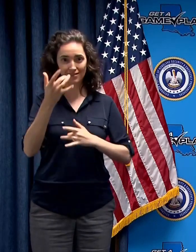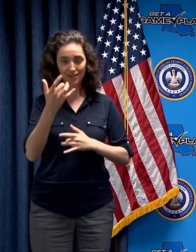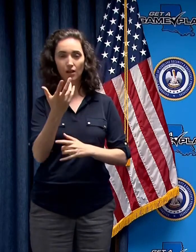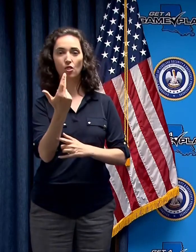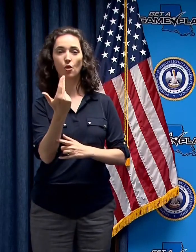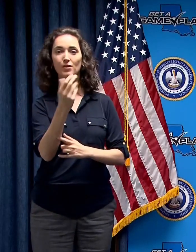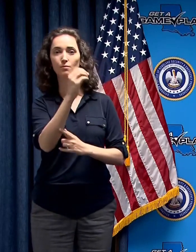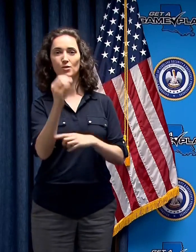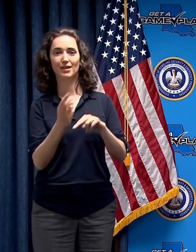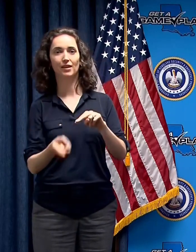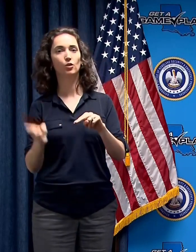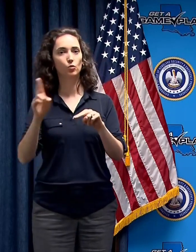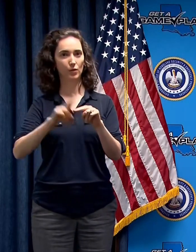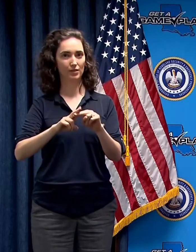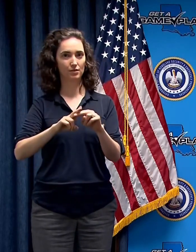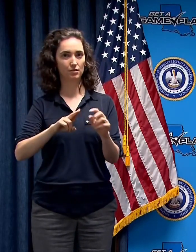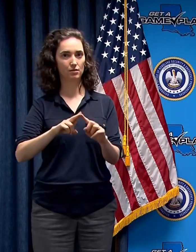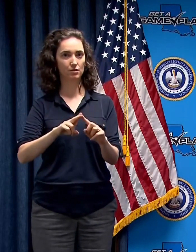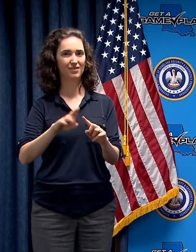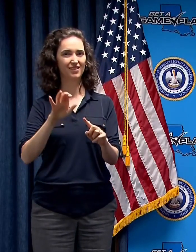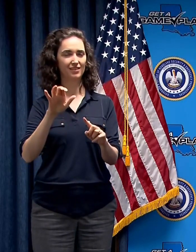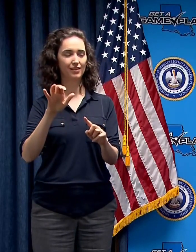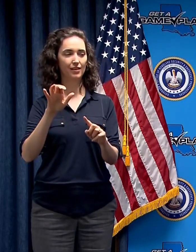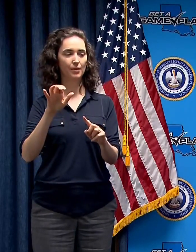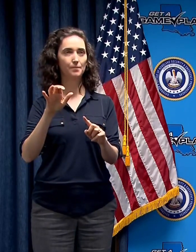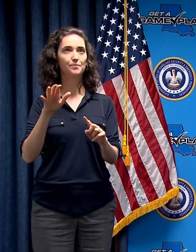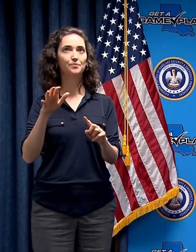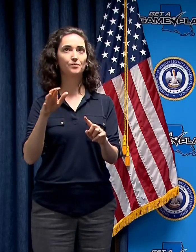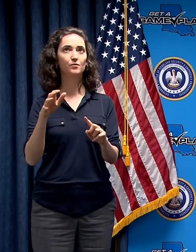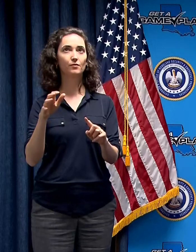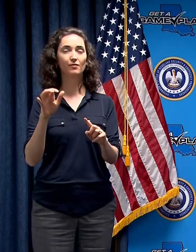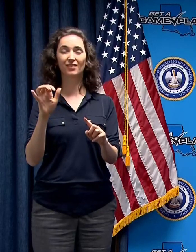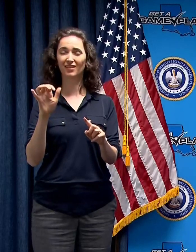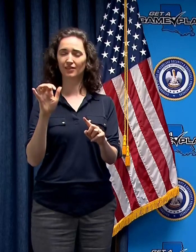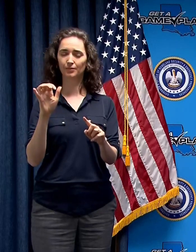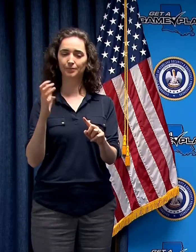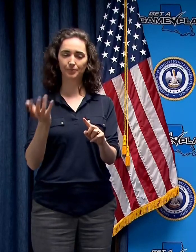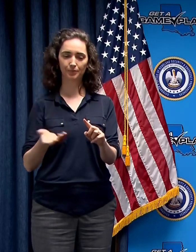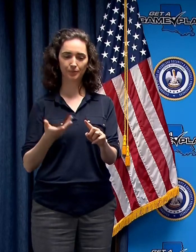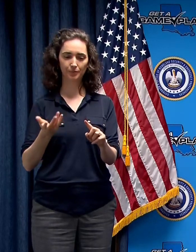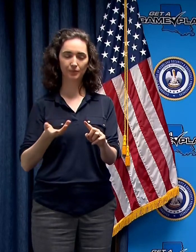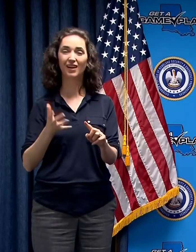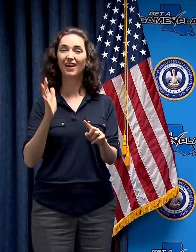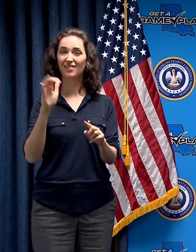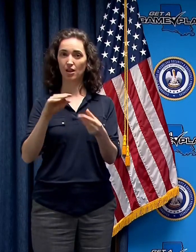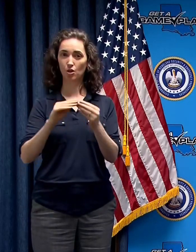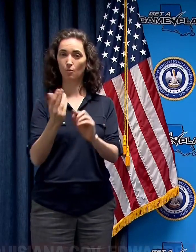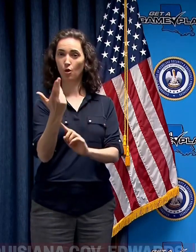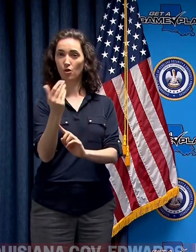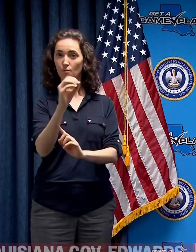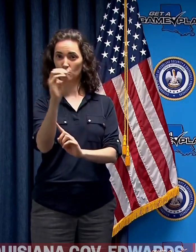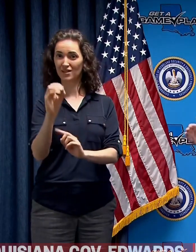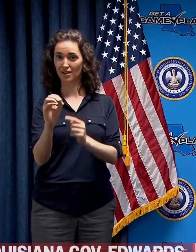is a much more, that increase is much more in line with what we expect to see